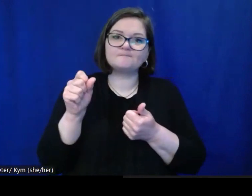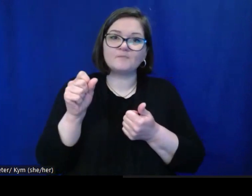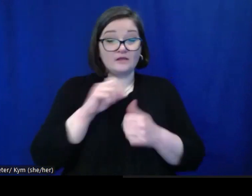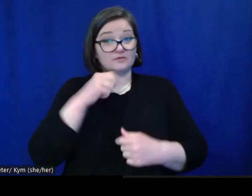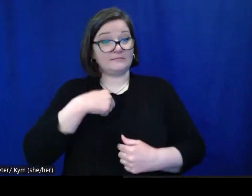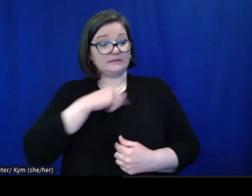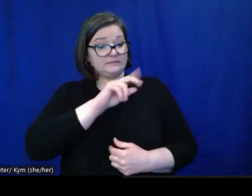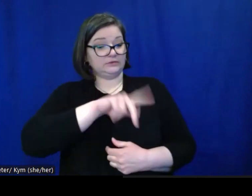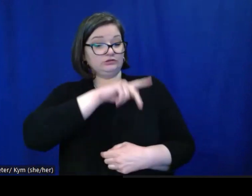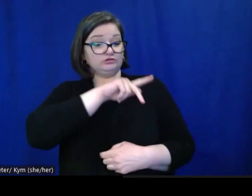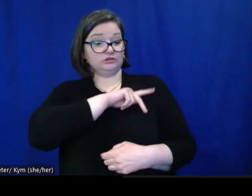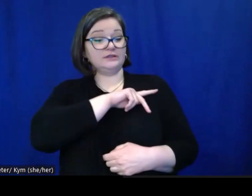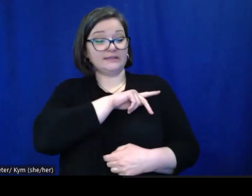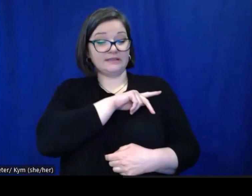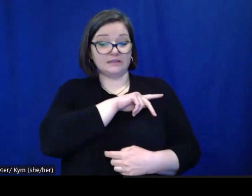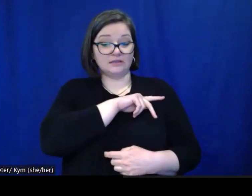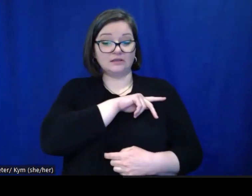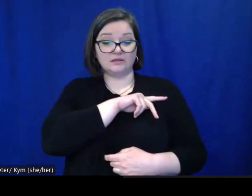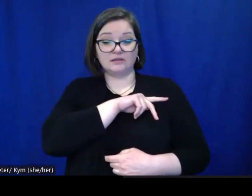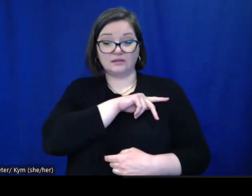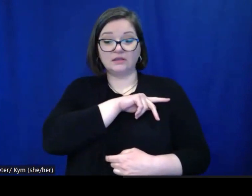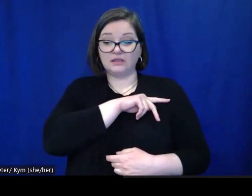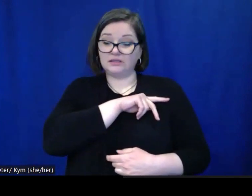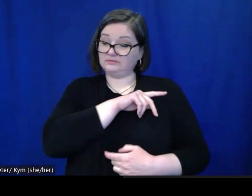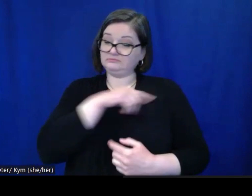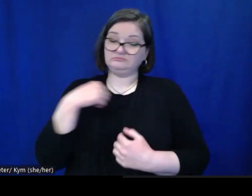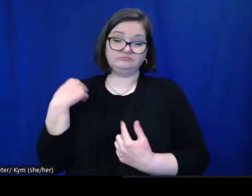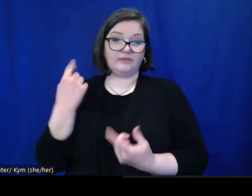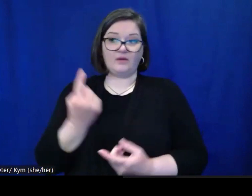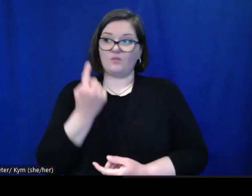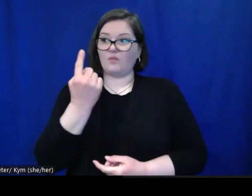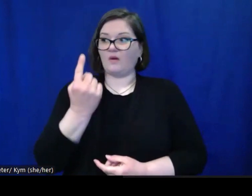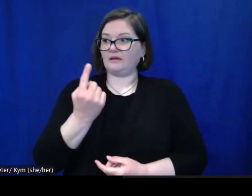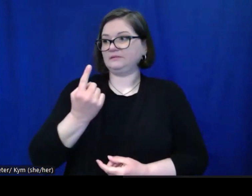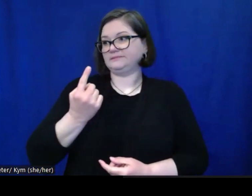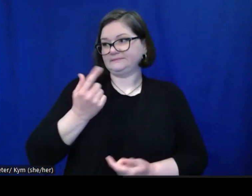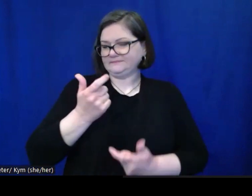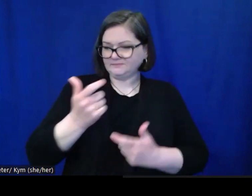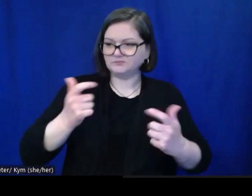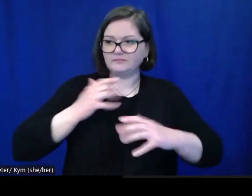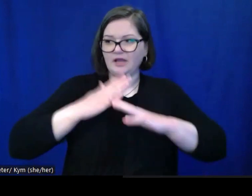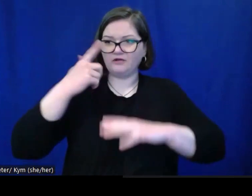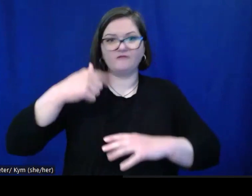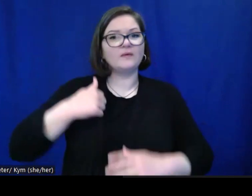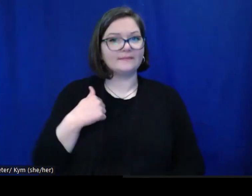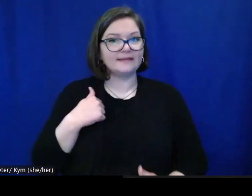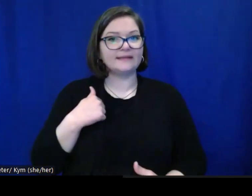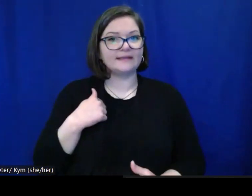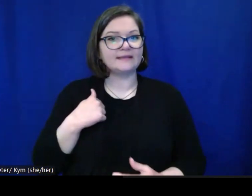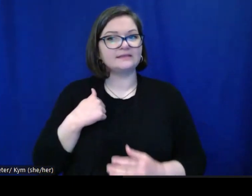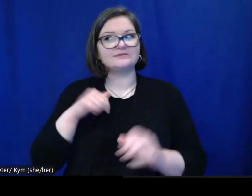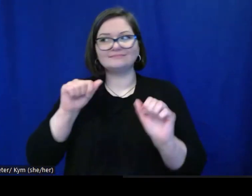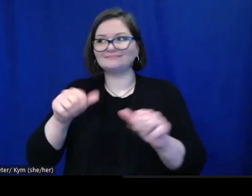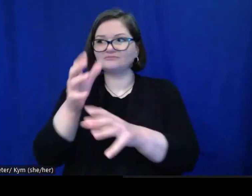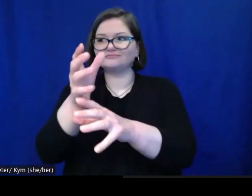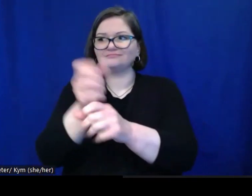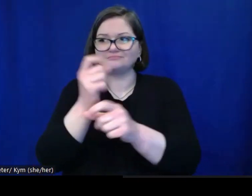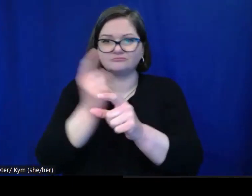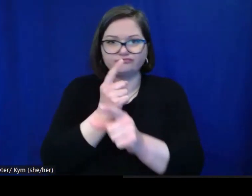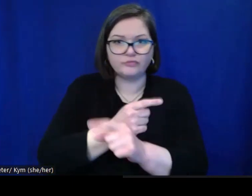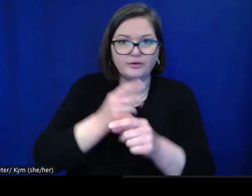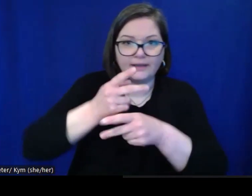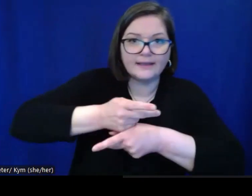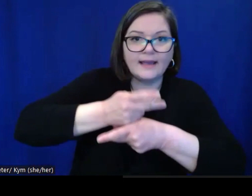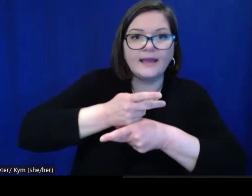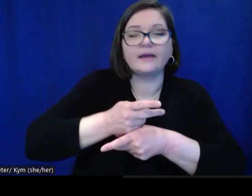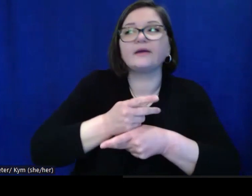Personally, it is something that has been one of my biggest barriers in receiving proper care and has had one of